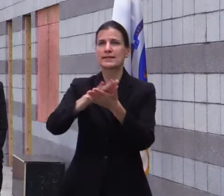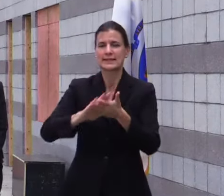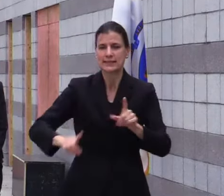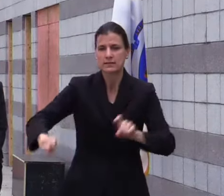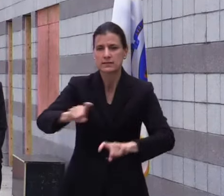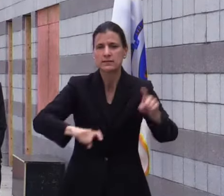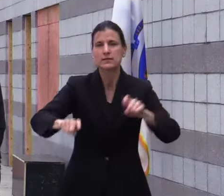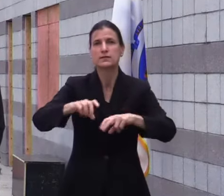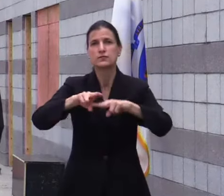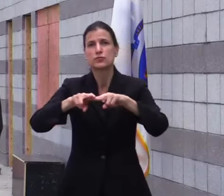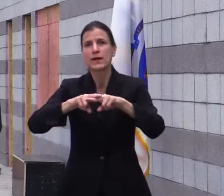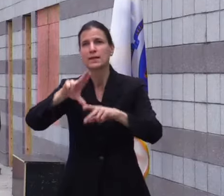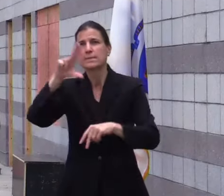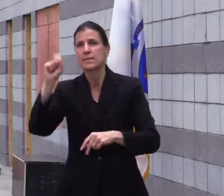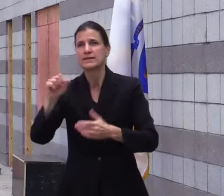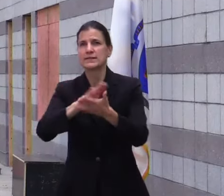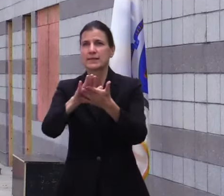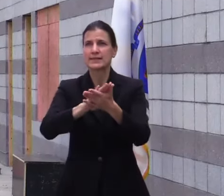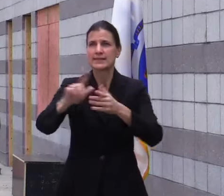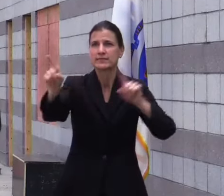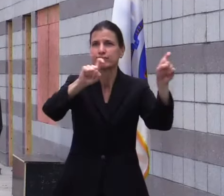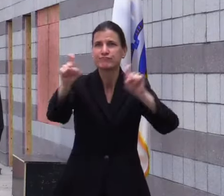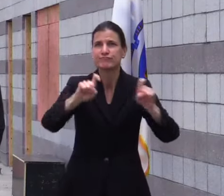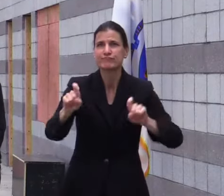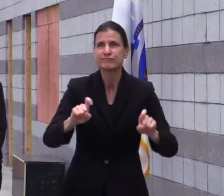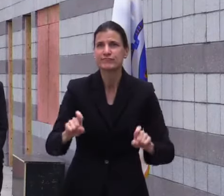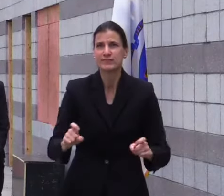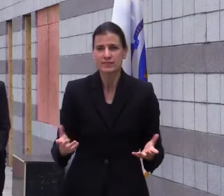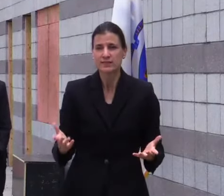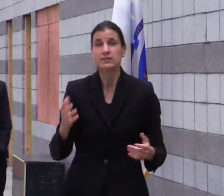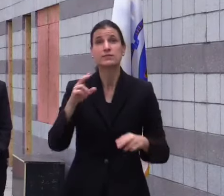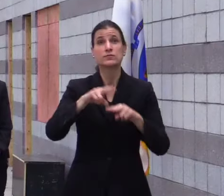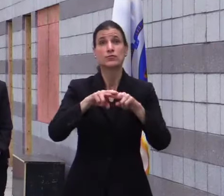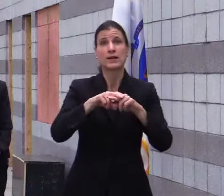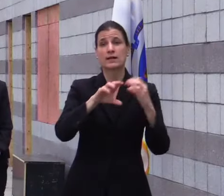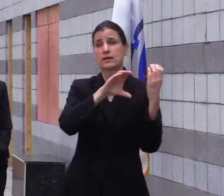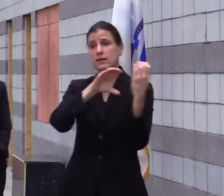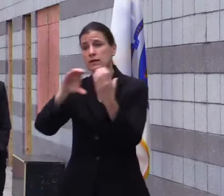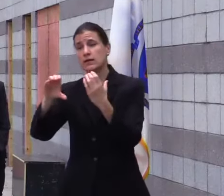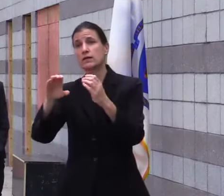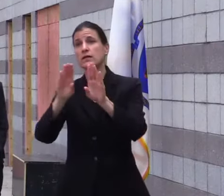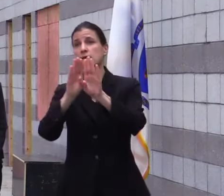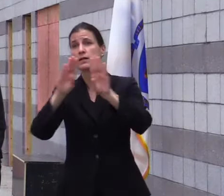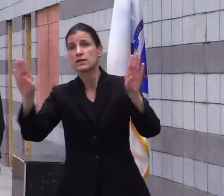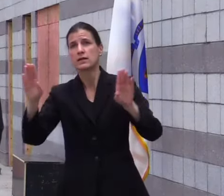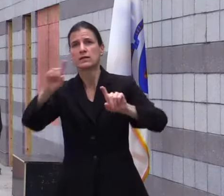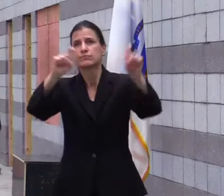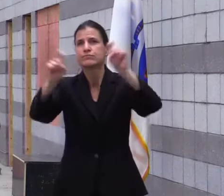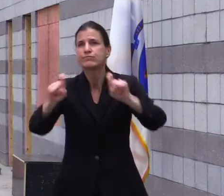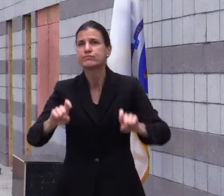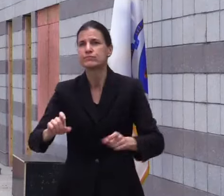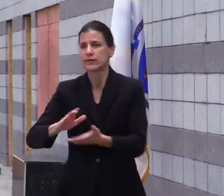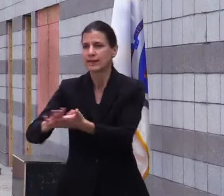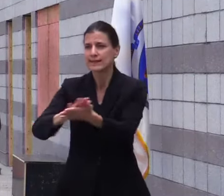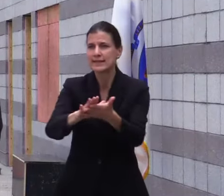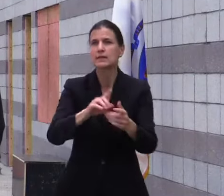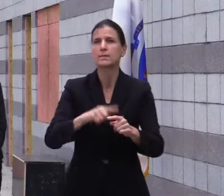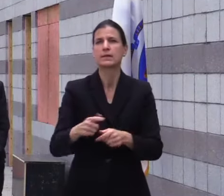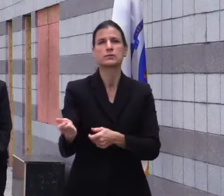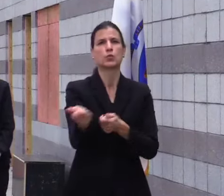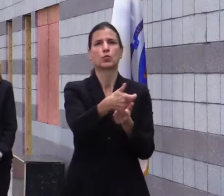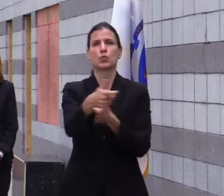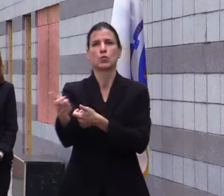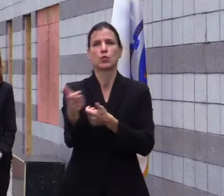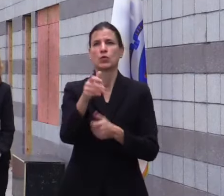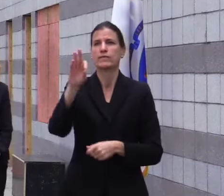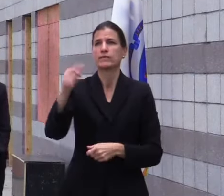When vehicles lay over in the middle of the day, we have them wiped down. We have an electrostatic fogging regime that we do twice a week. We offer